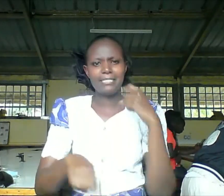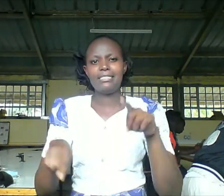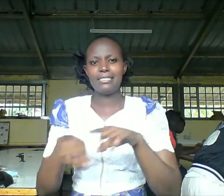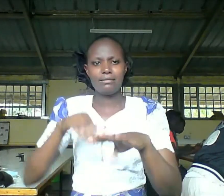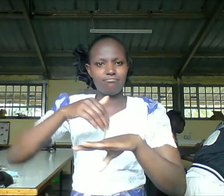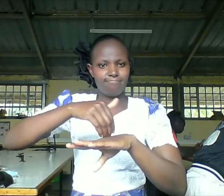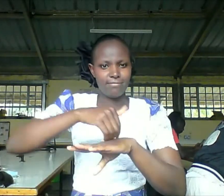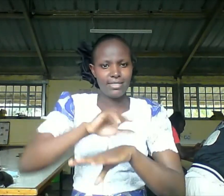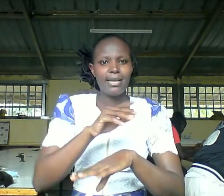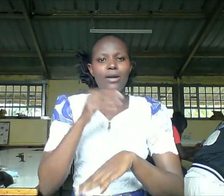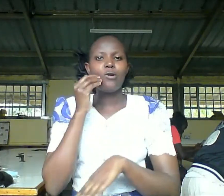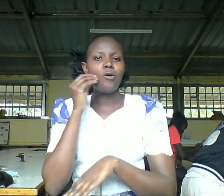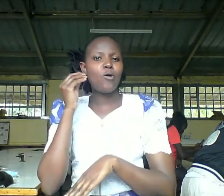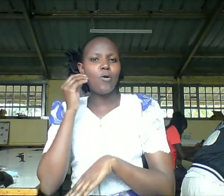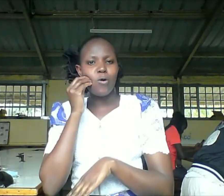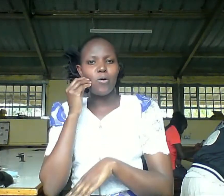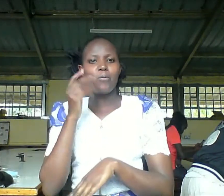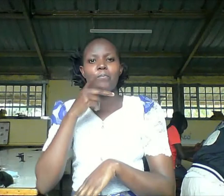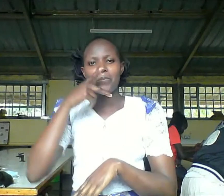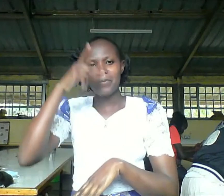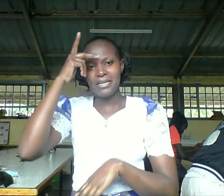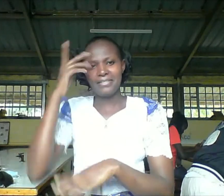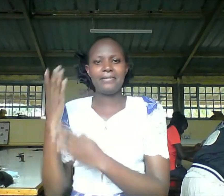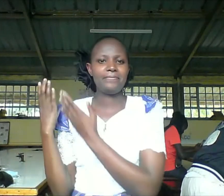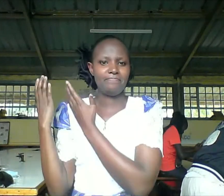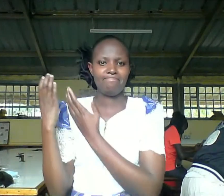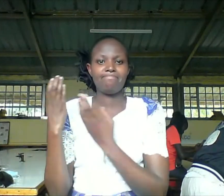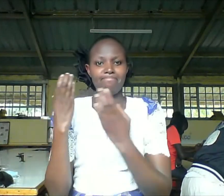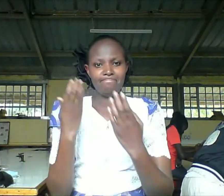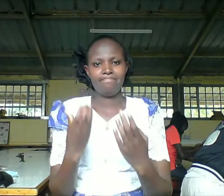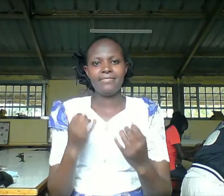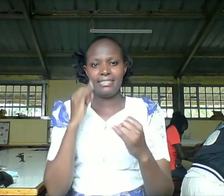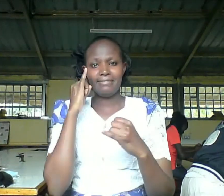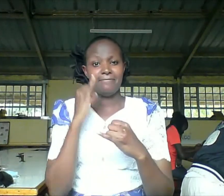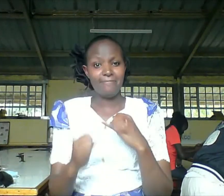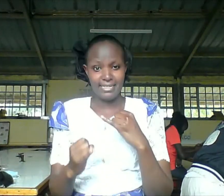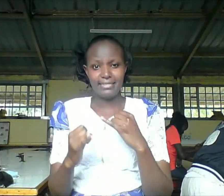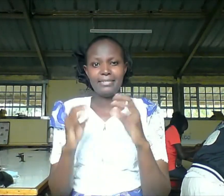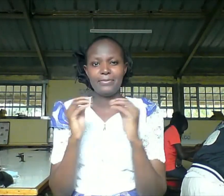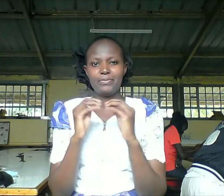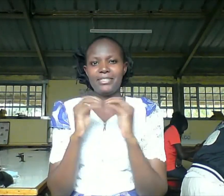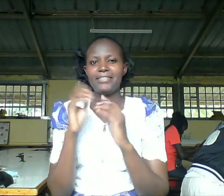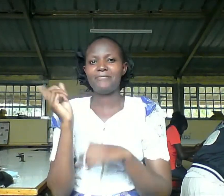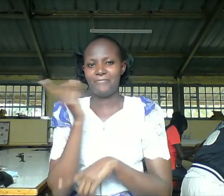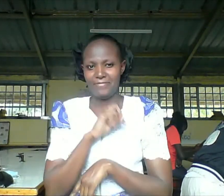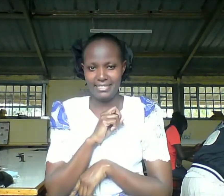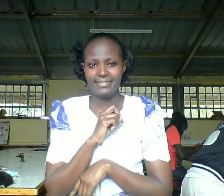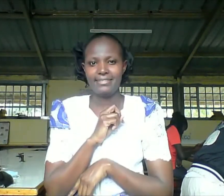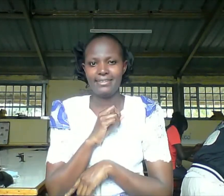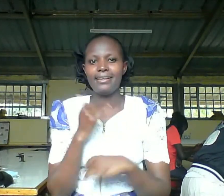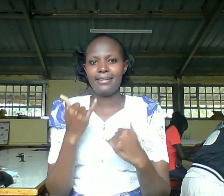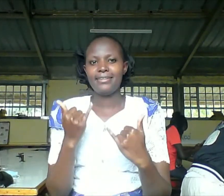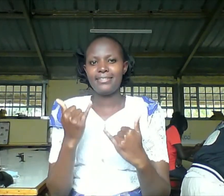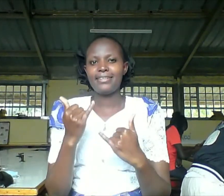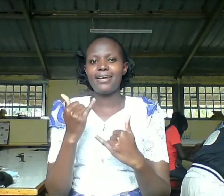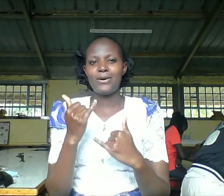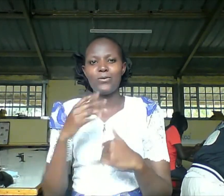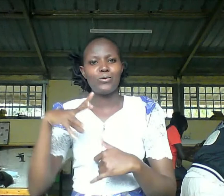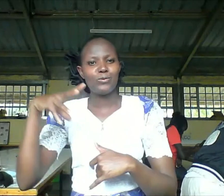parents. And lastly, we have come to the end of the meeting. You can now go to your classes and wait for